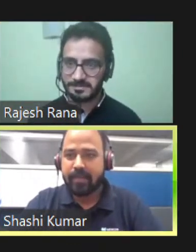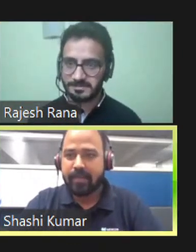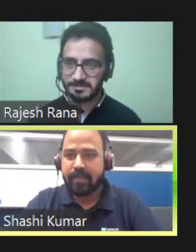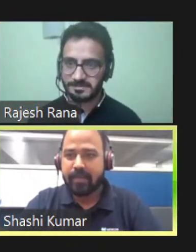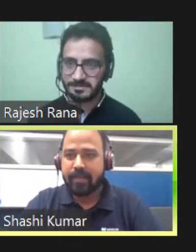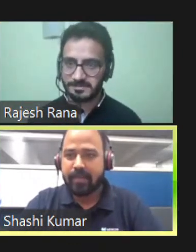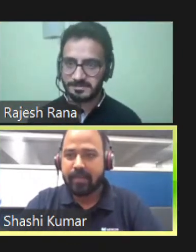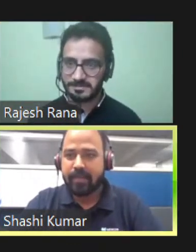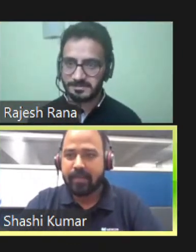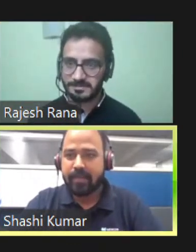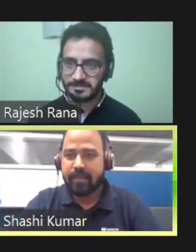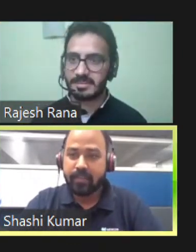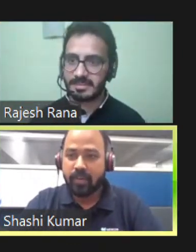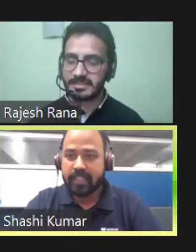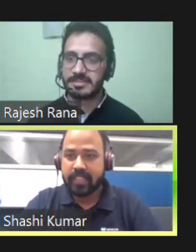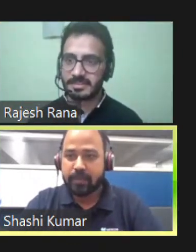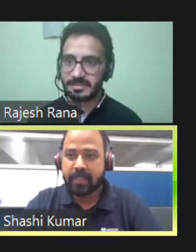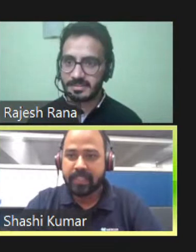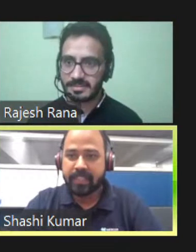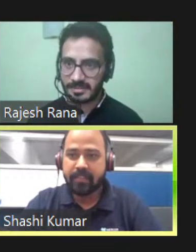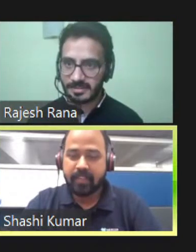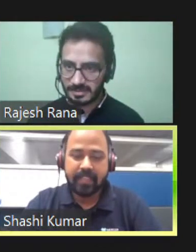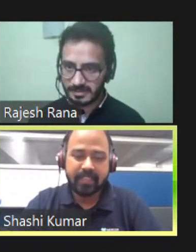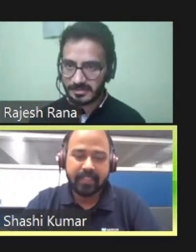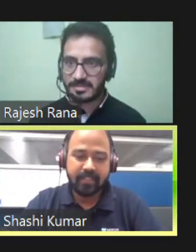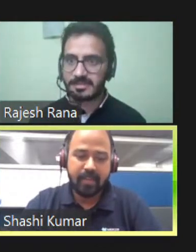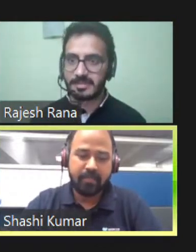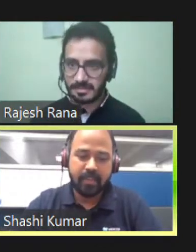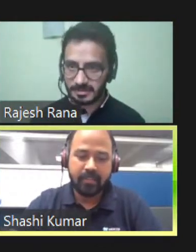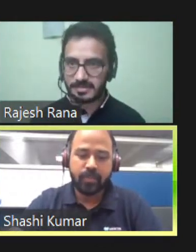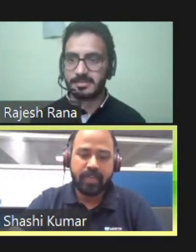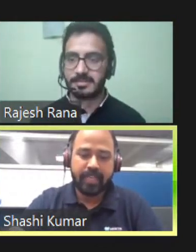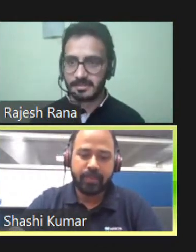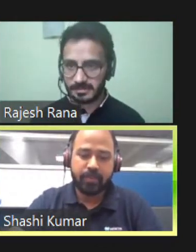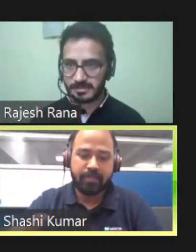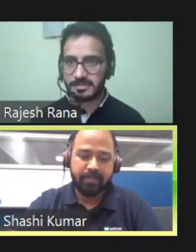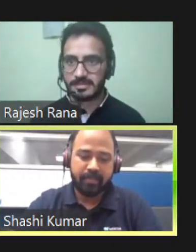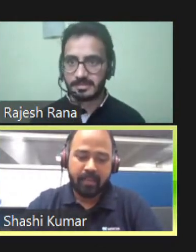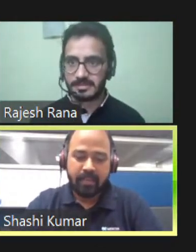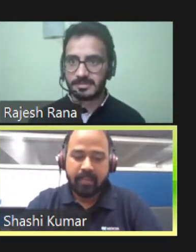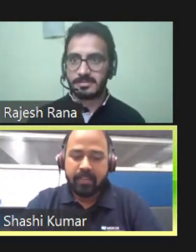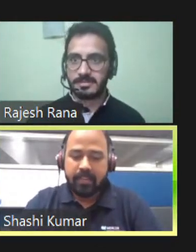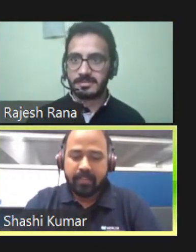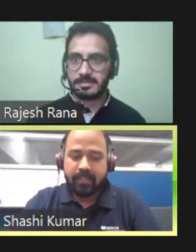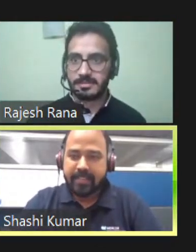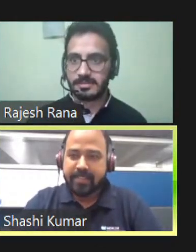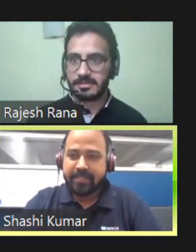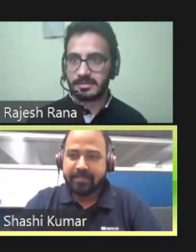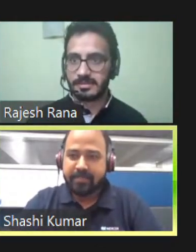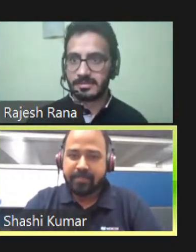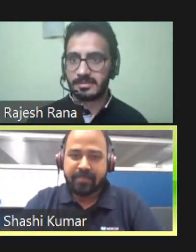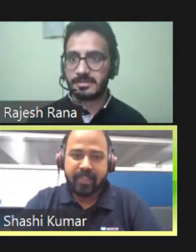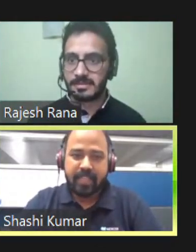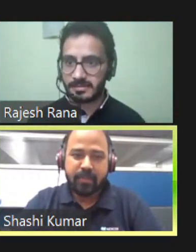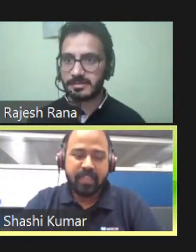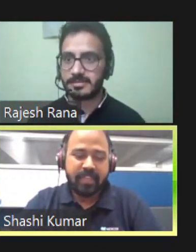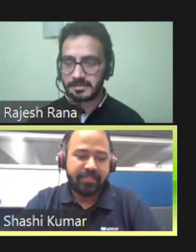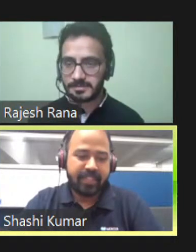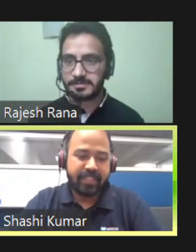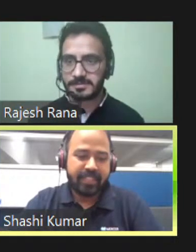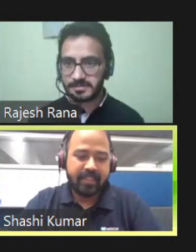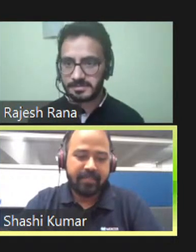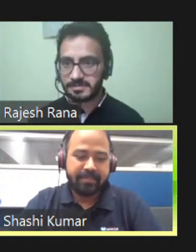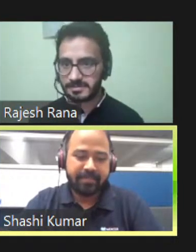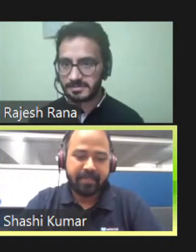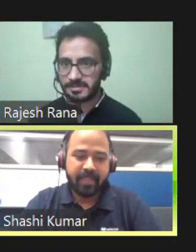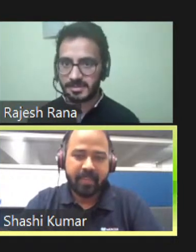family who, from where he got the inspiration, Alexander Graham Bell. So right, Shubham. Yes, we can move ahead,